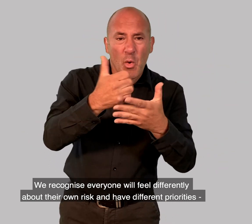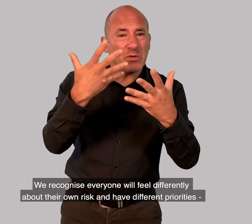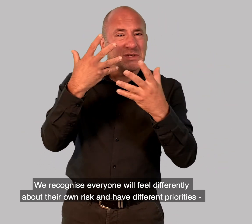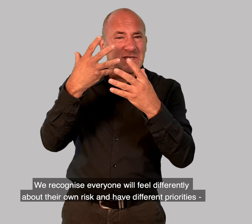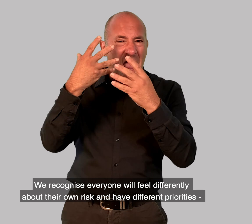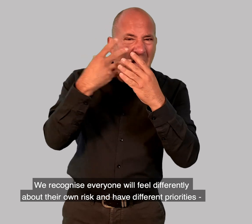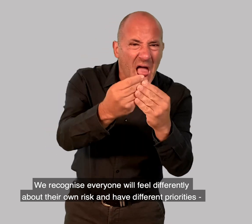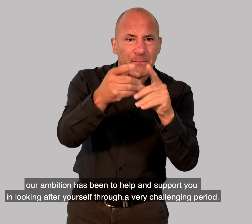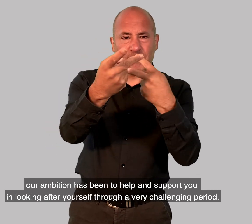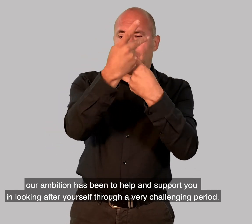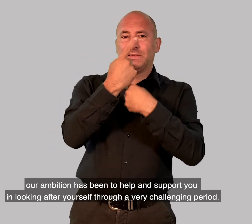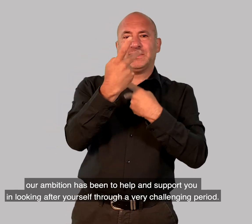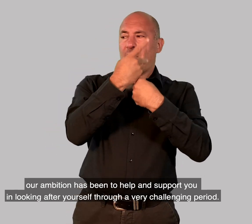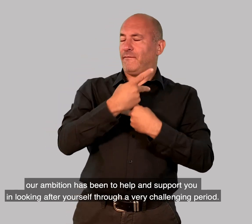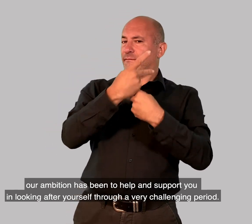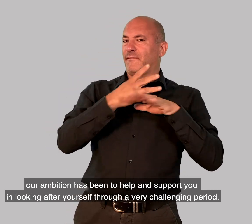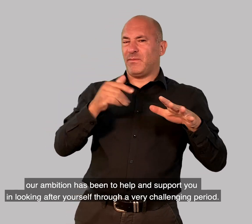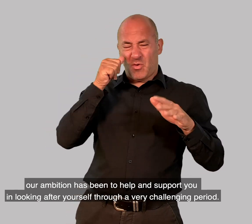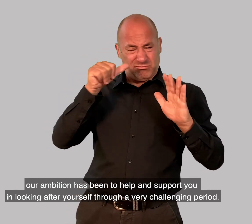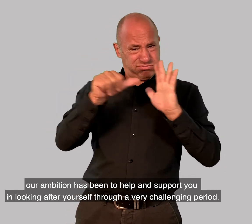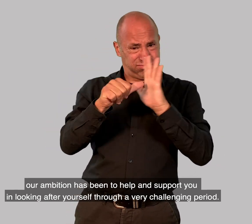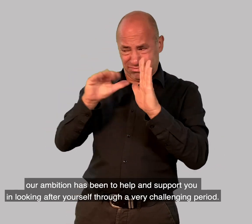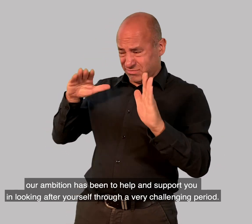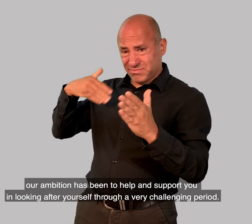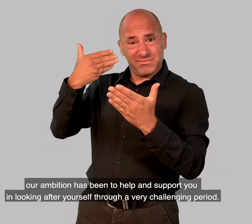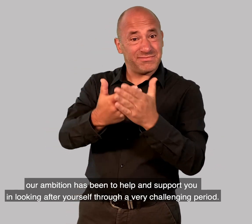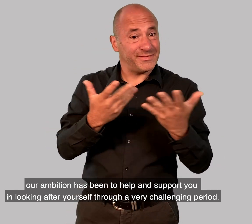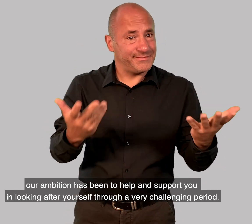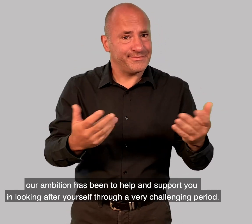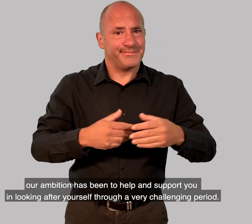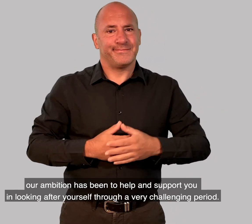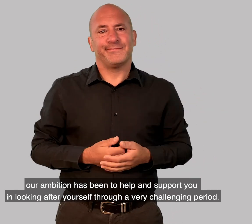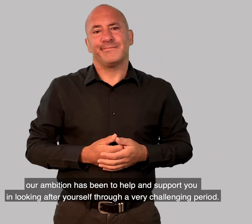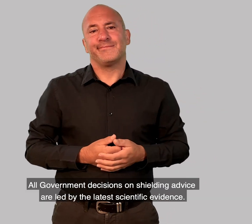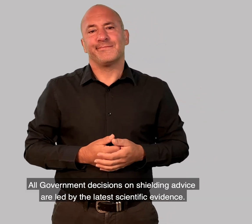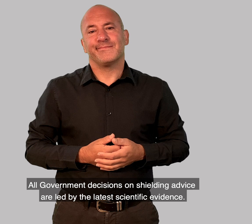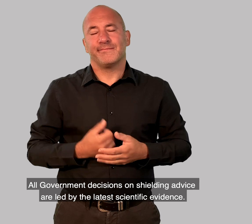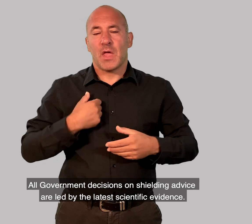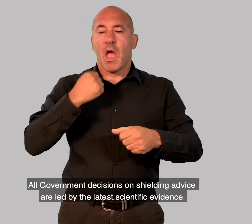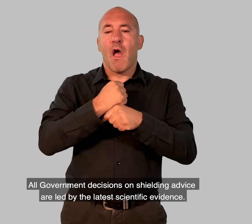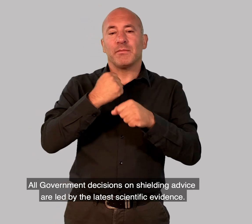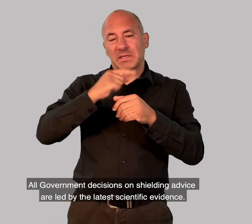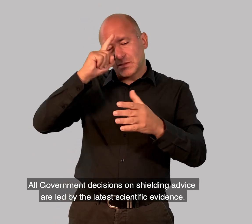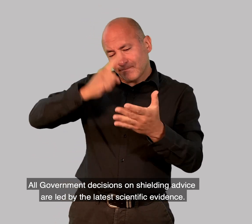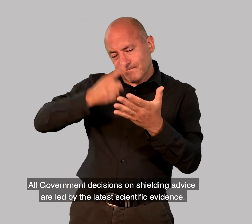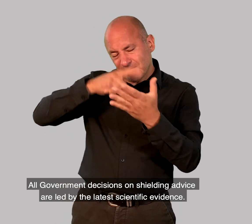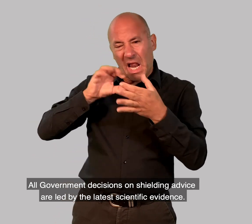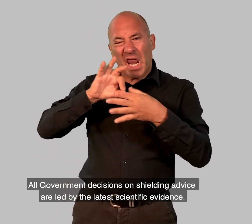Our ambition has been to help and support you in looking after yourself through a very challenging